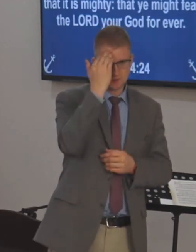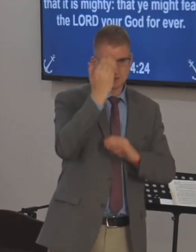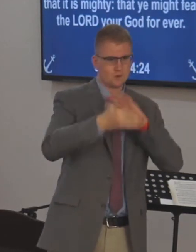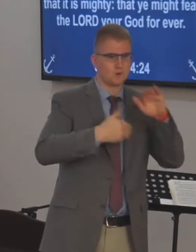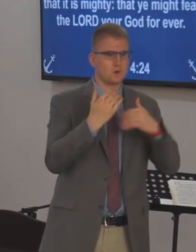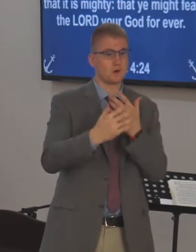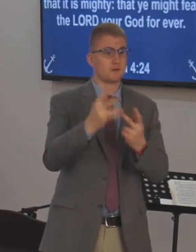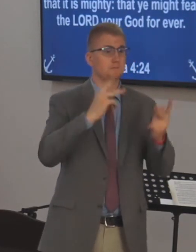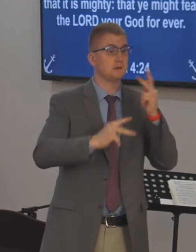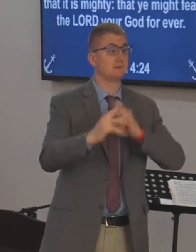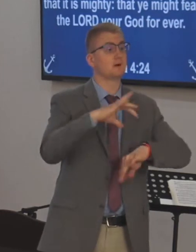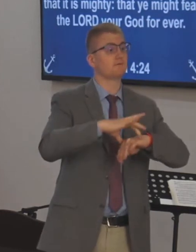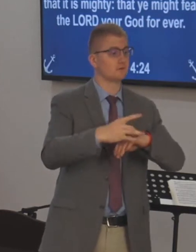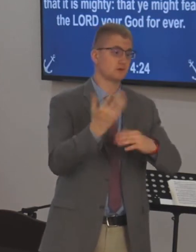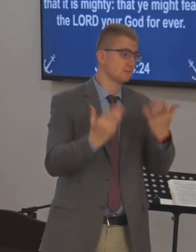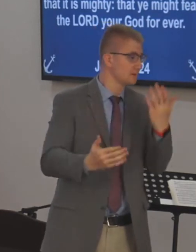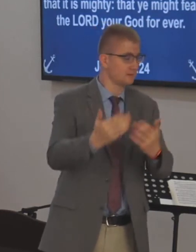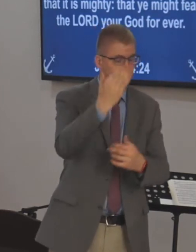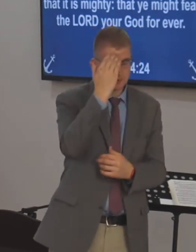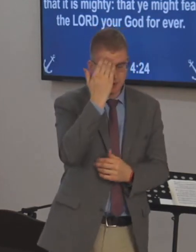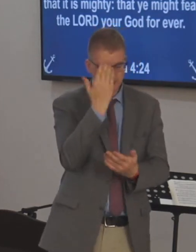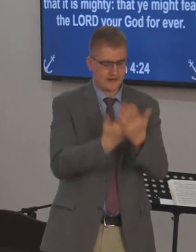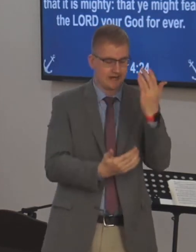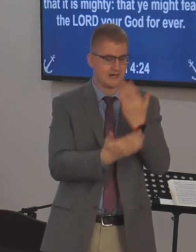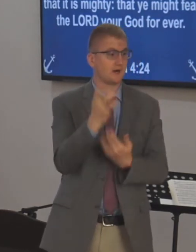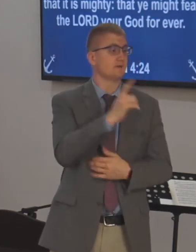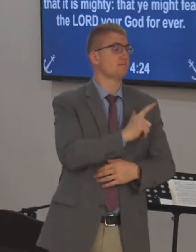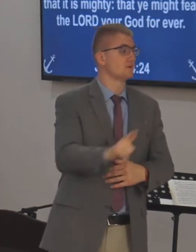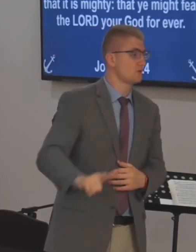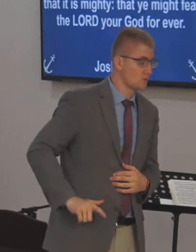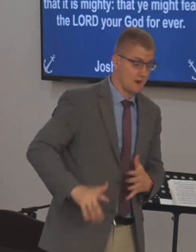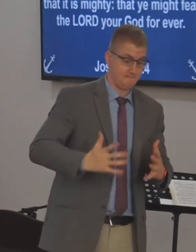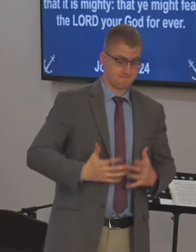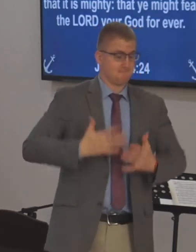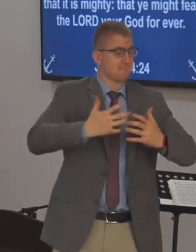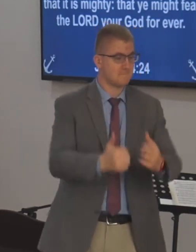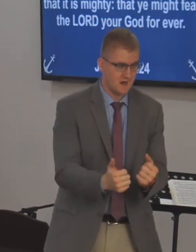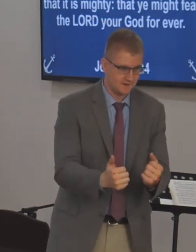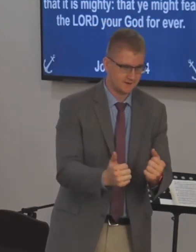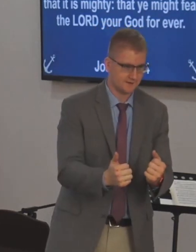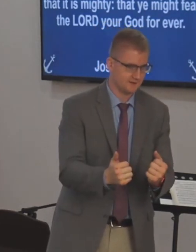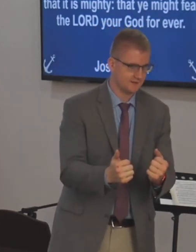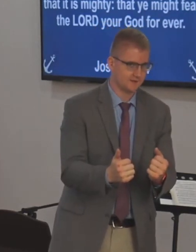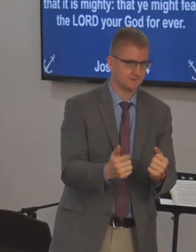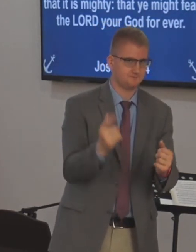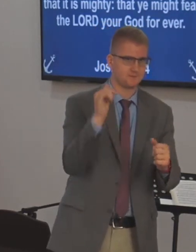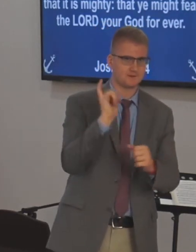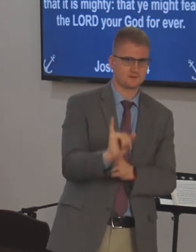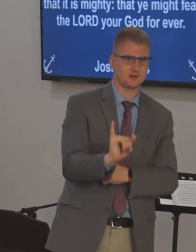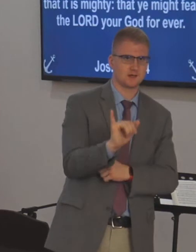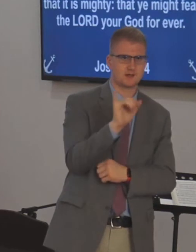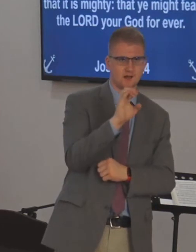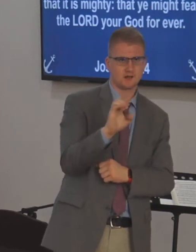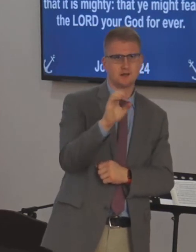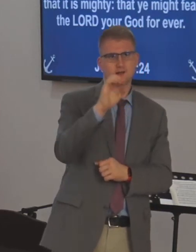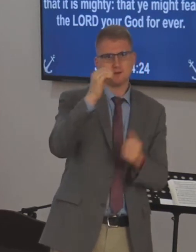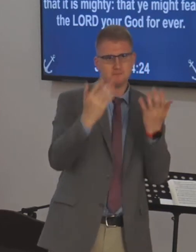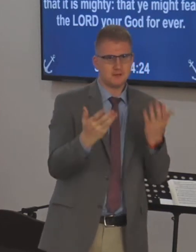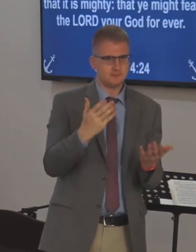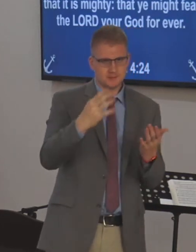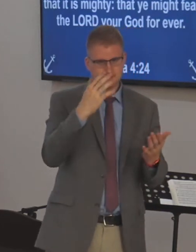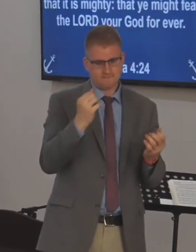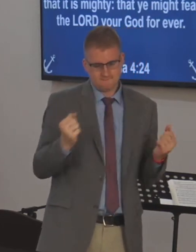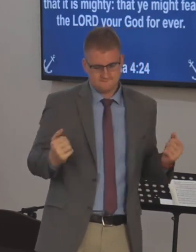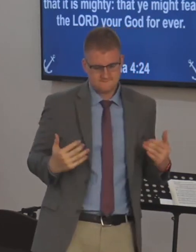earth might know the hand of the Lord, that it is mighty, and that ye might fear the Lord your